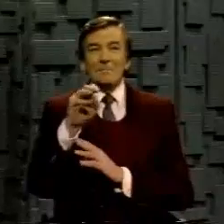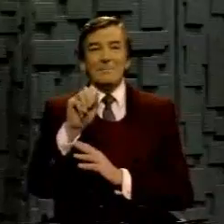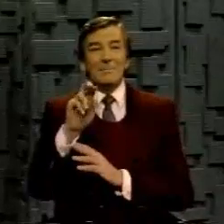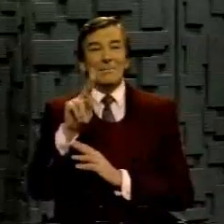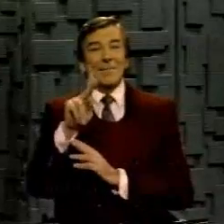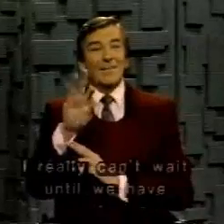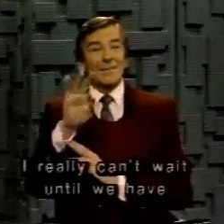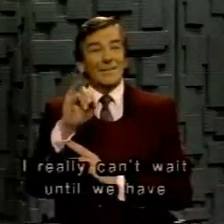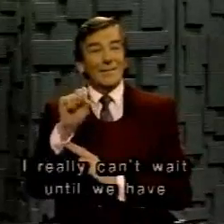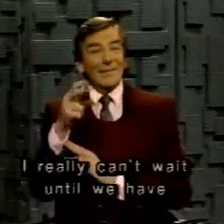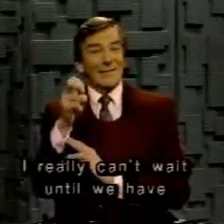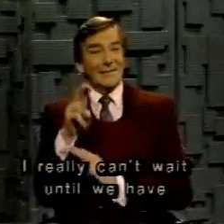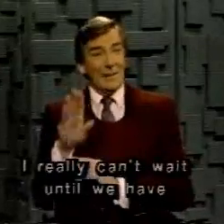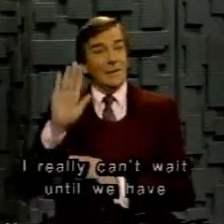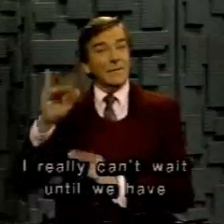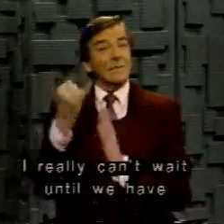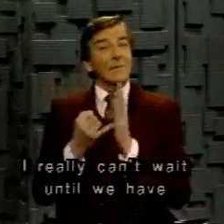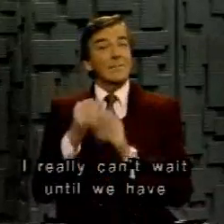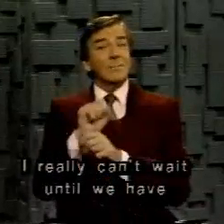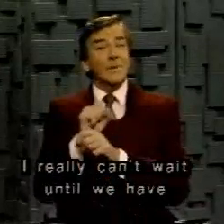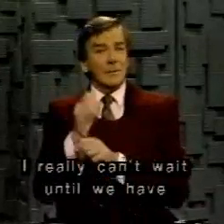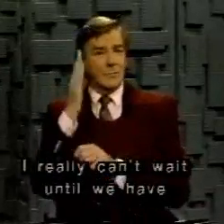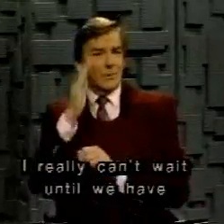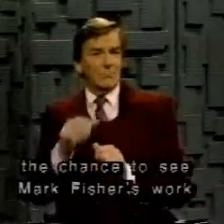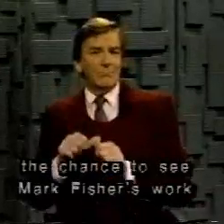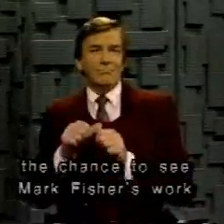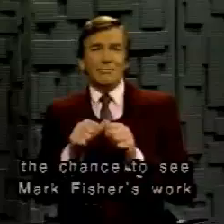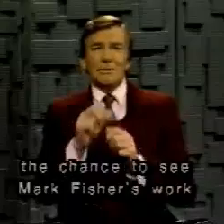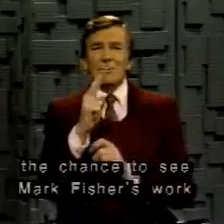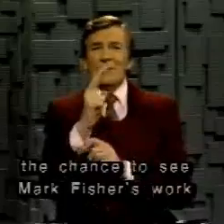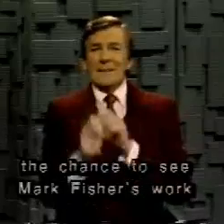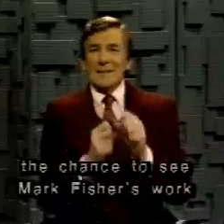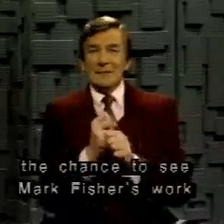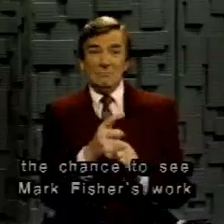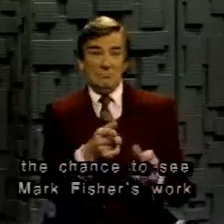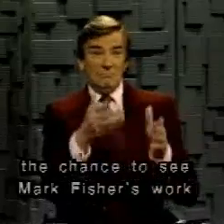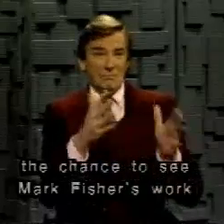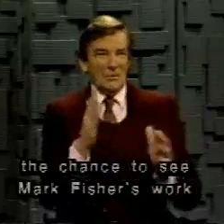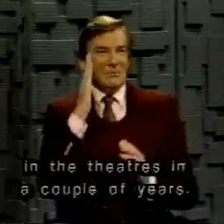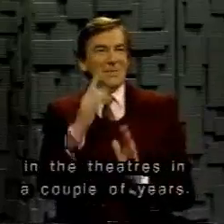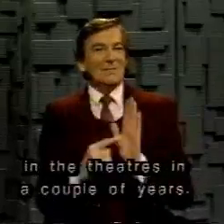I really can't wait until we have the chance to see Mark Fisher's work in the theater.